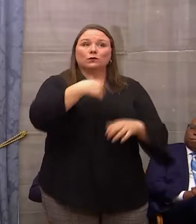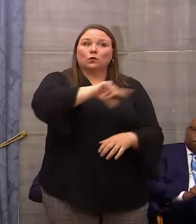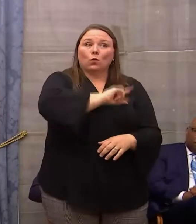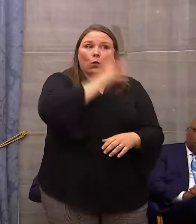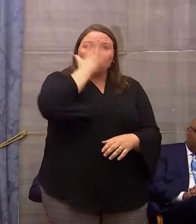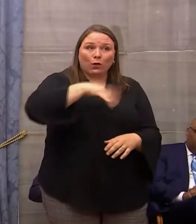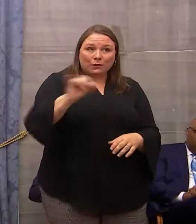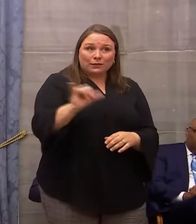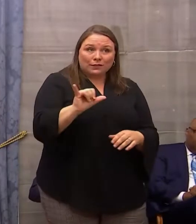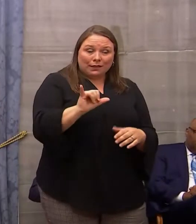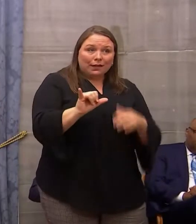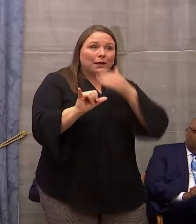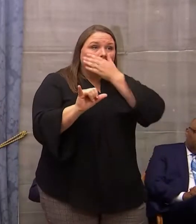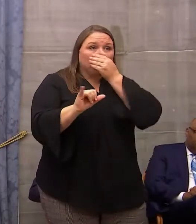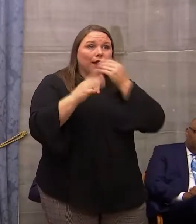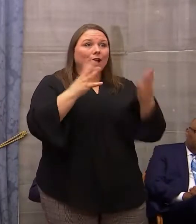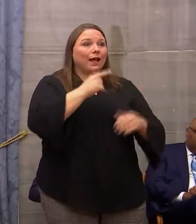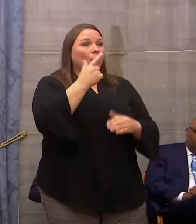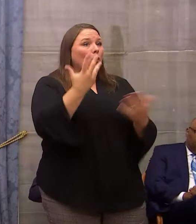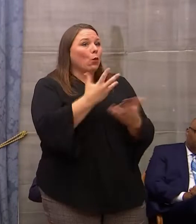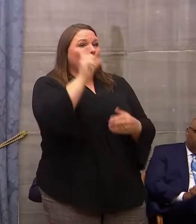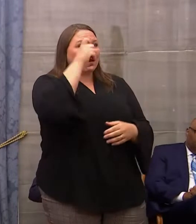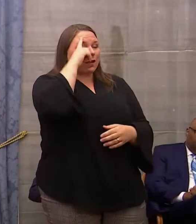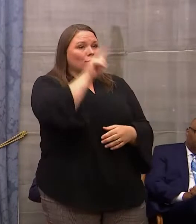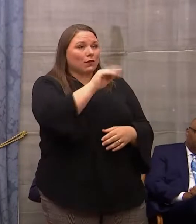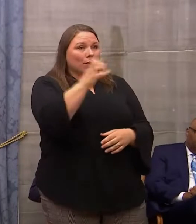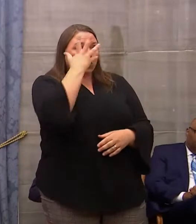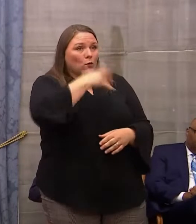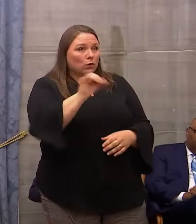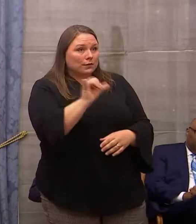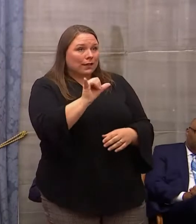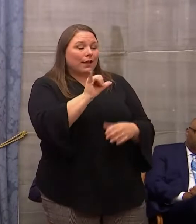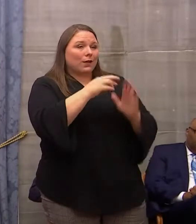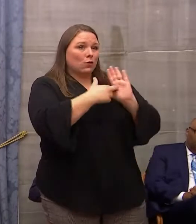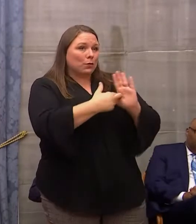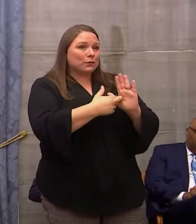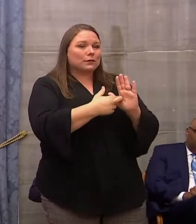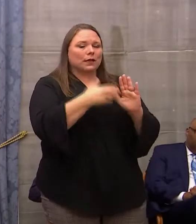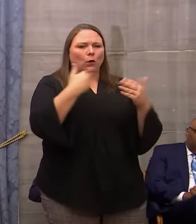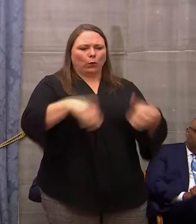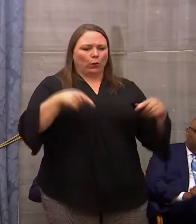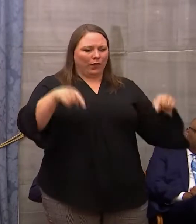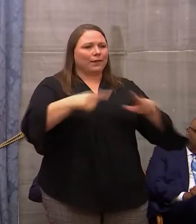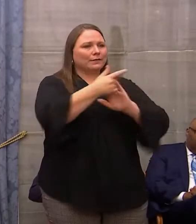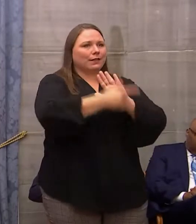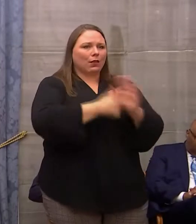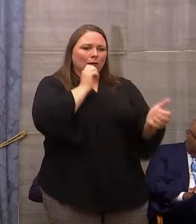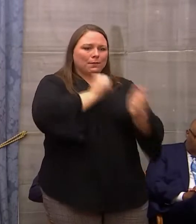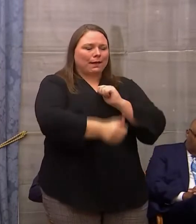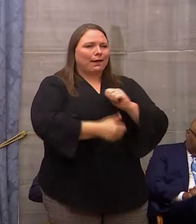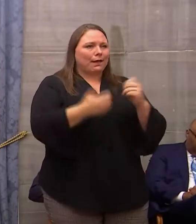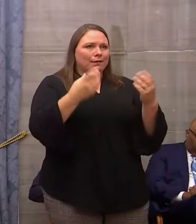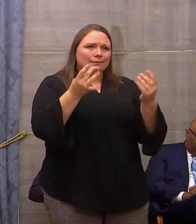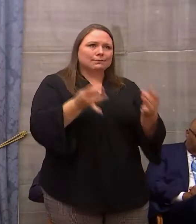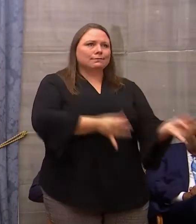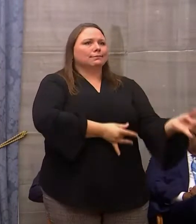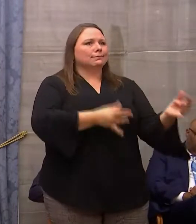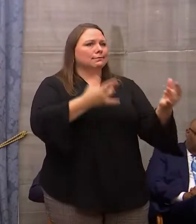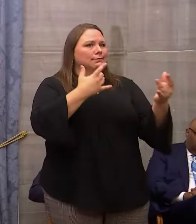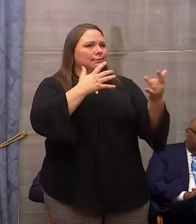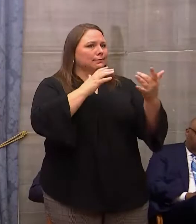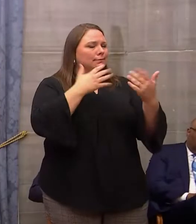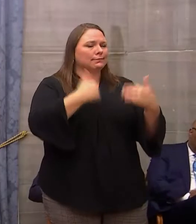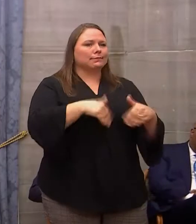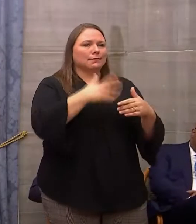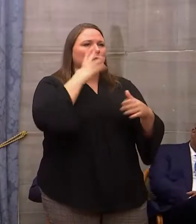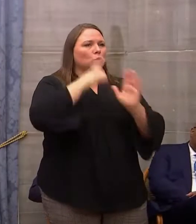looks like and what Governor Lee represents in terms of that quality, look at how this piece of legislation and this law was developed and